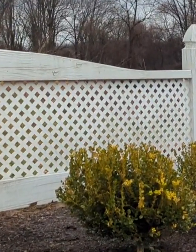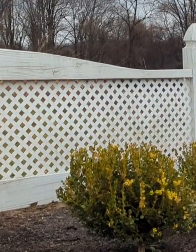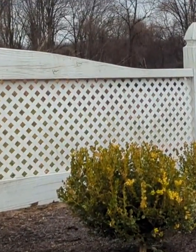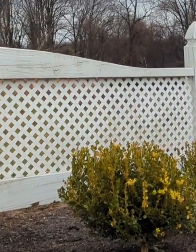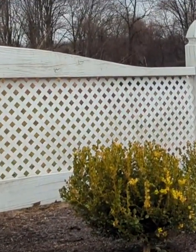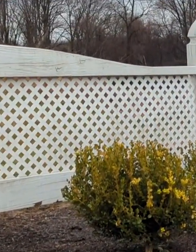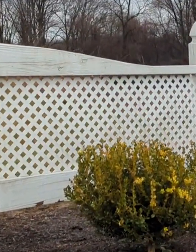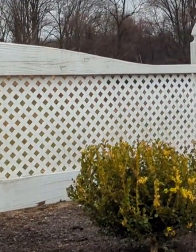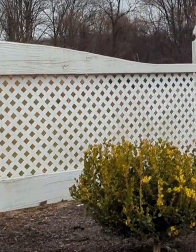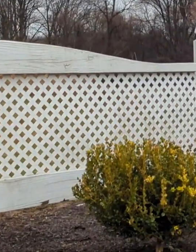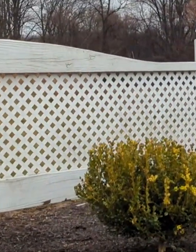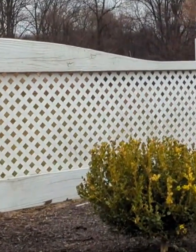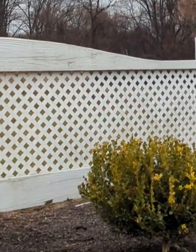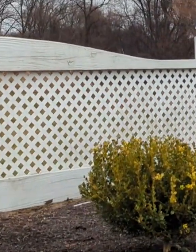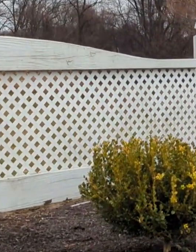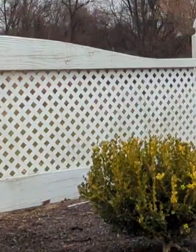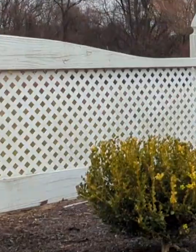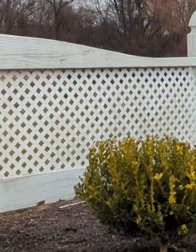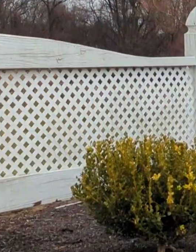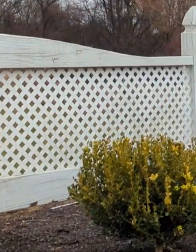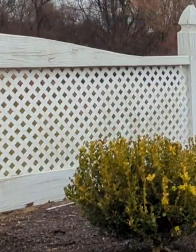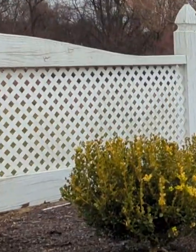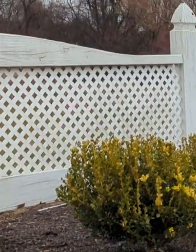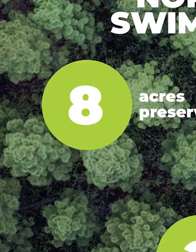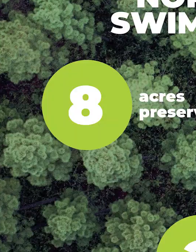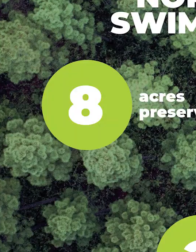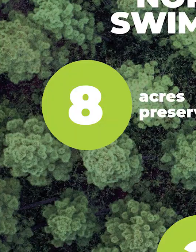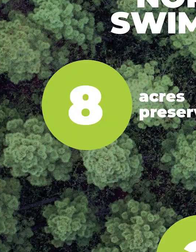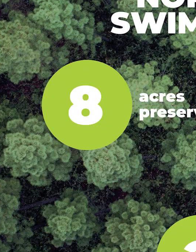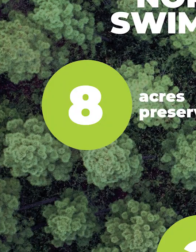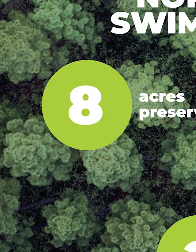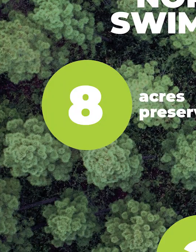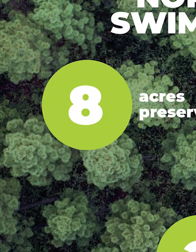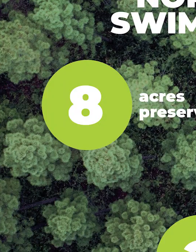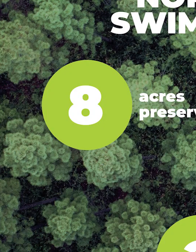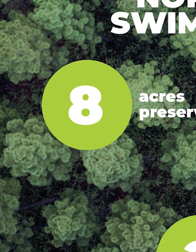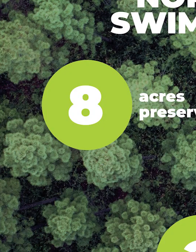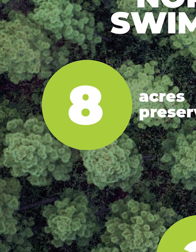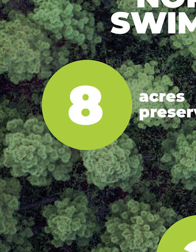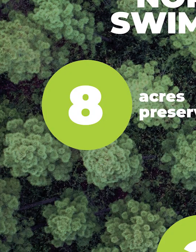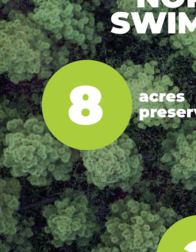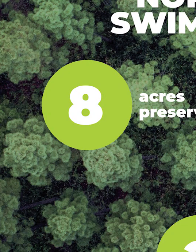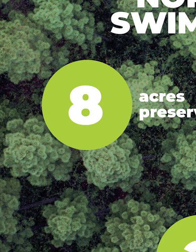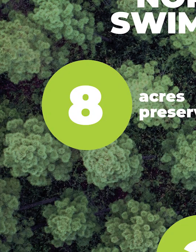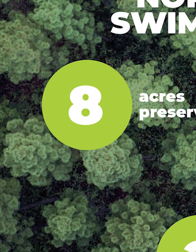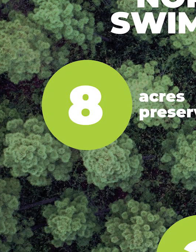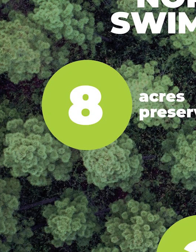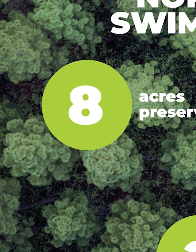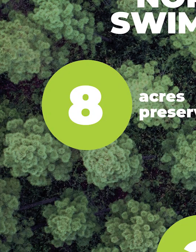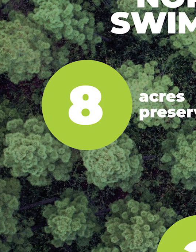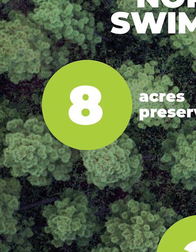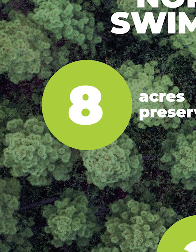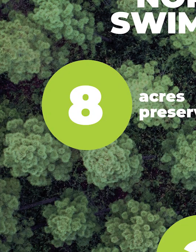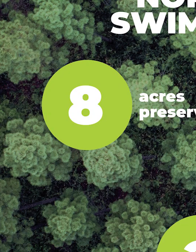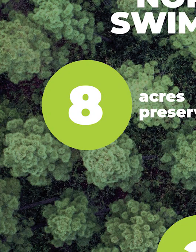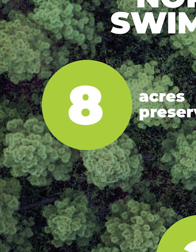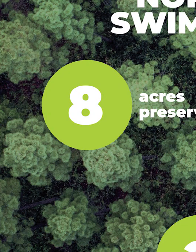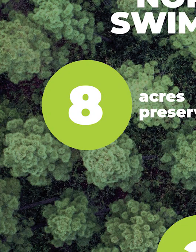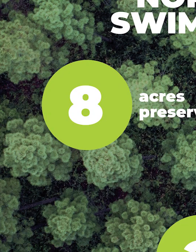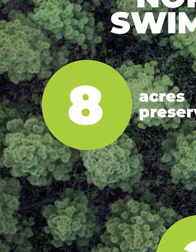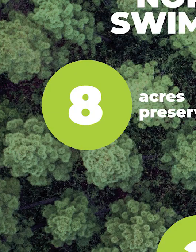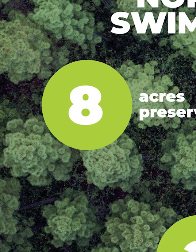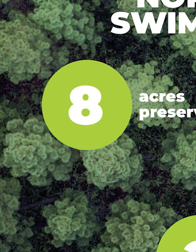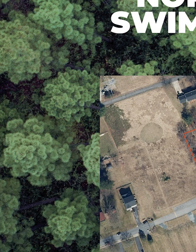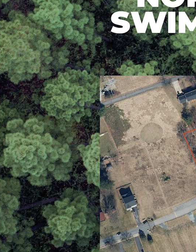the North St. John's Swim and Tennis Club. That property included 8 total acres